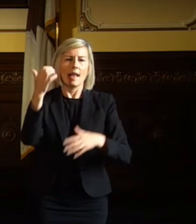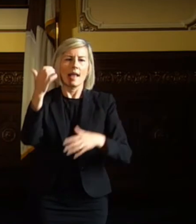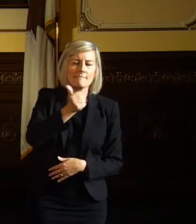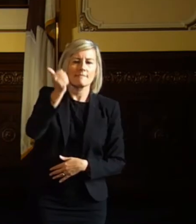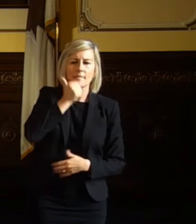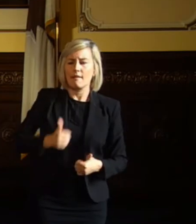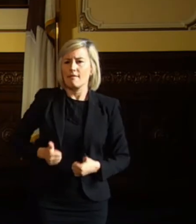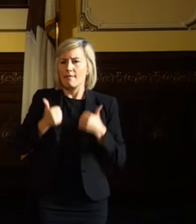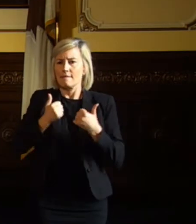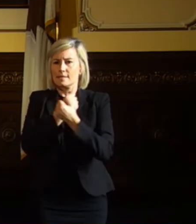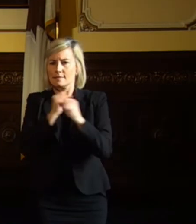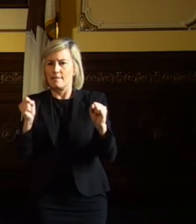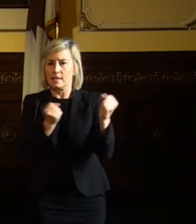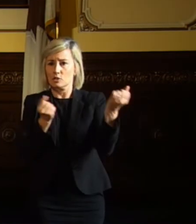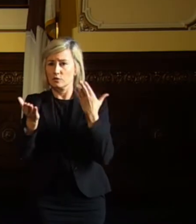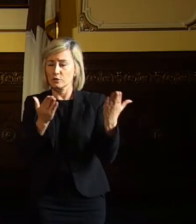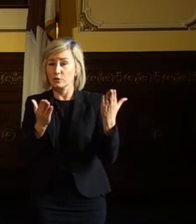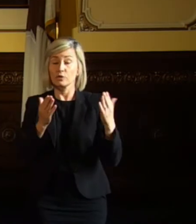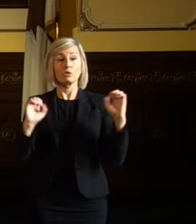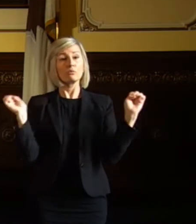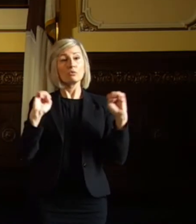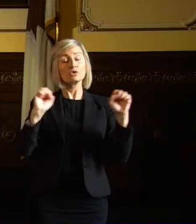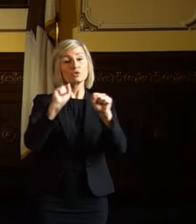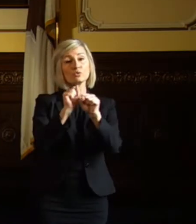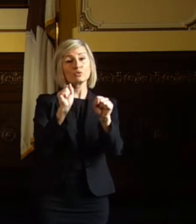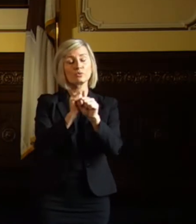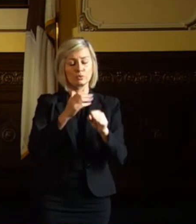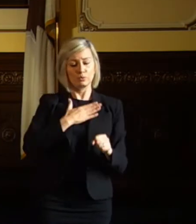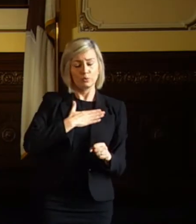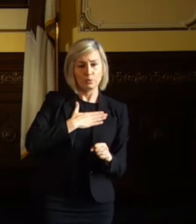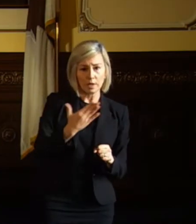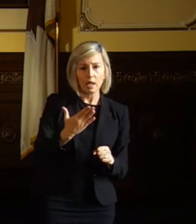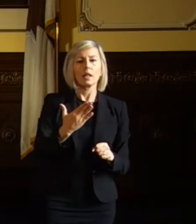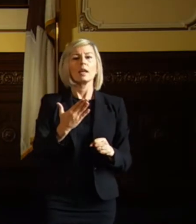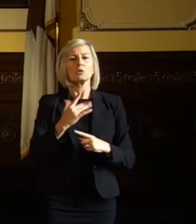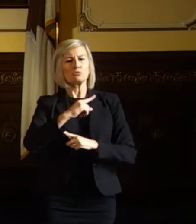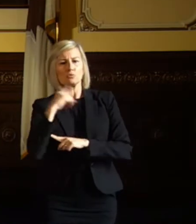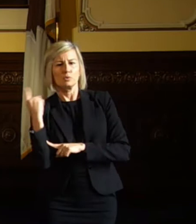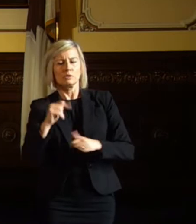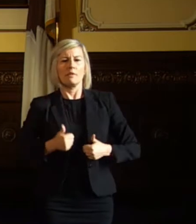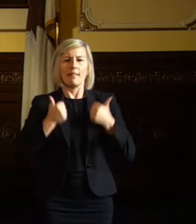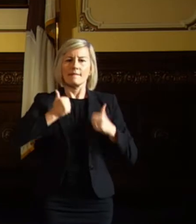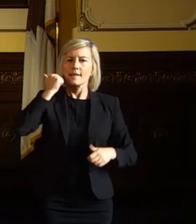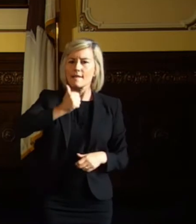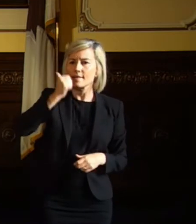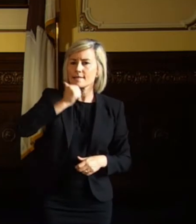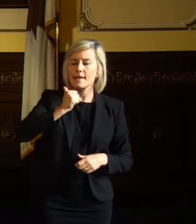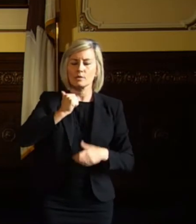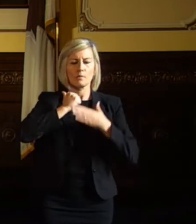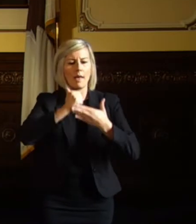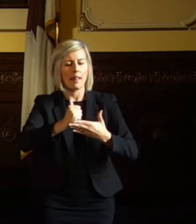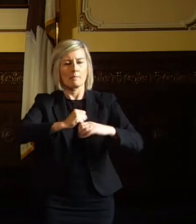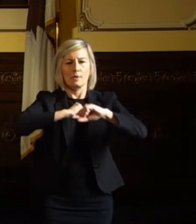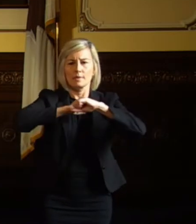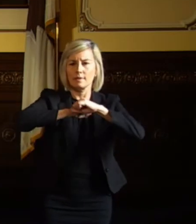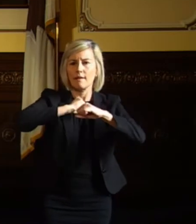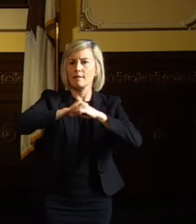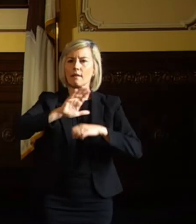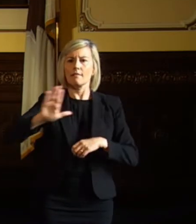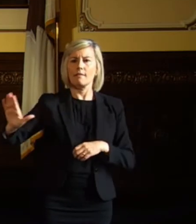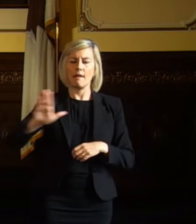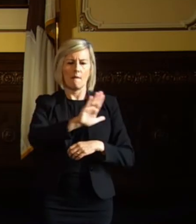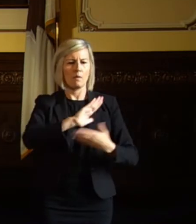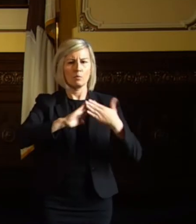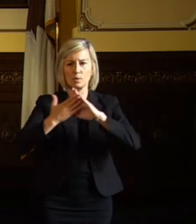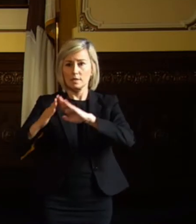life-saving services. Emergency workers are willing to put their lives on the line every day to help protect the health and safety of their